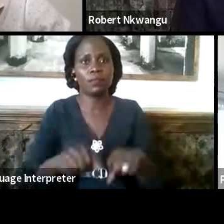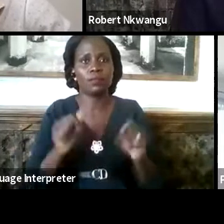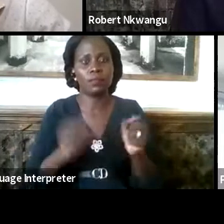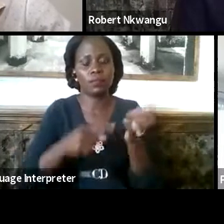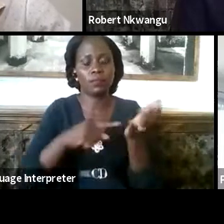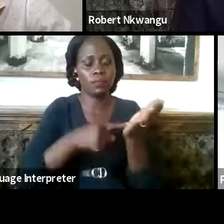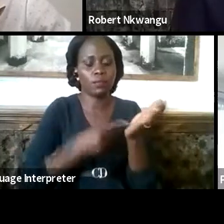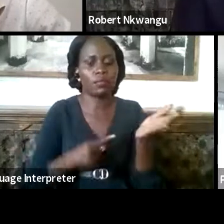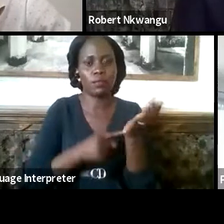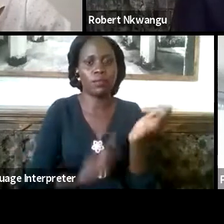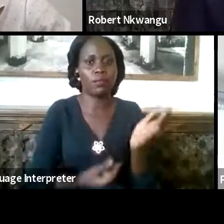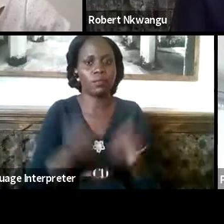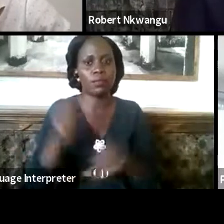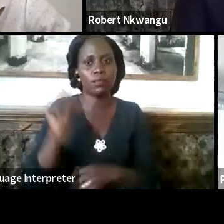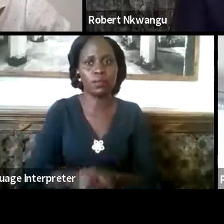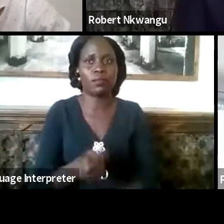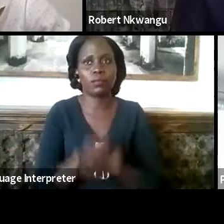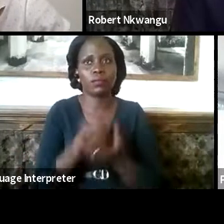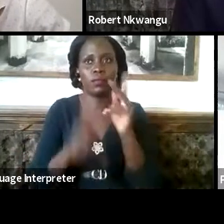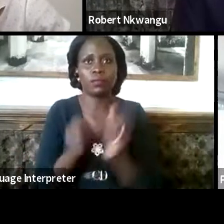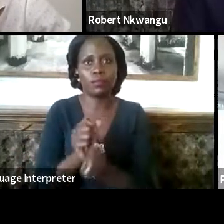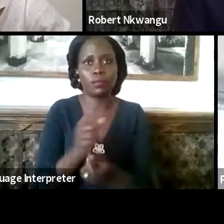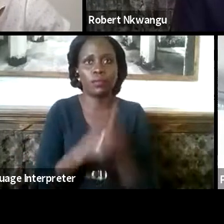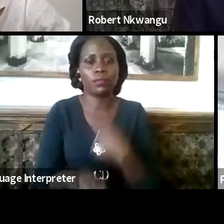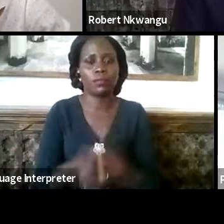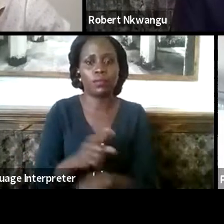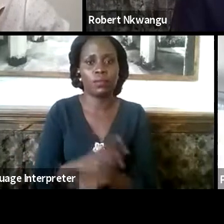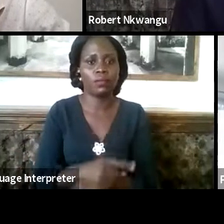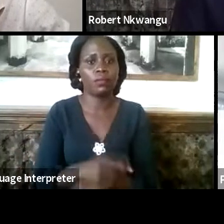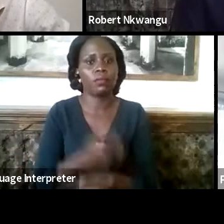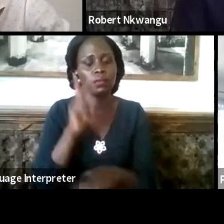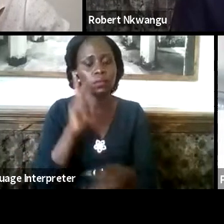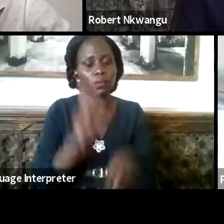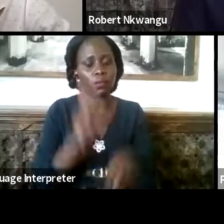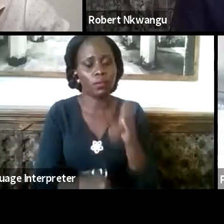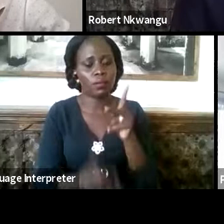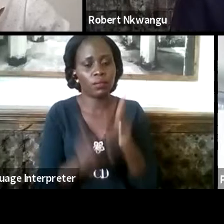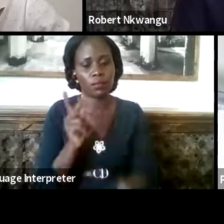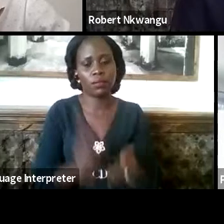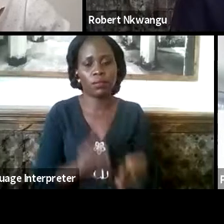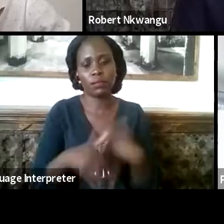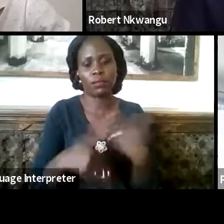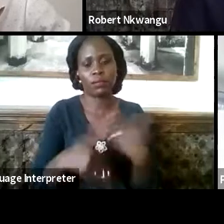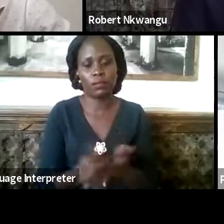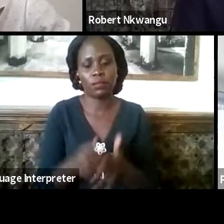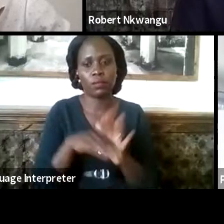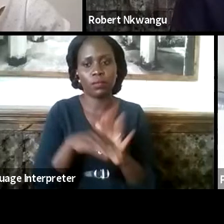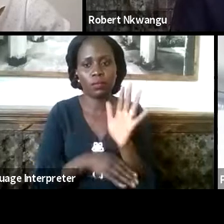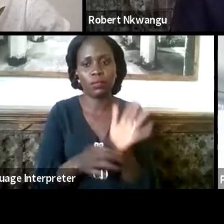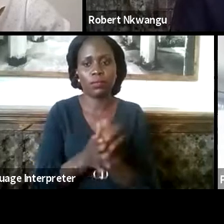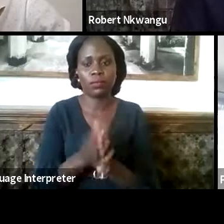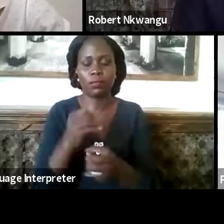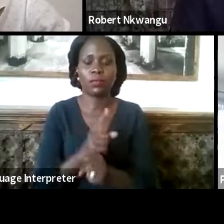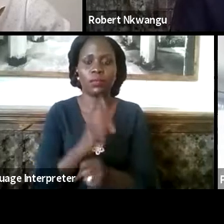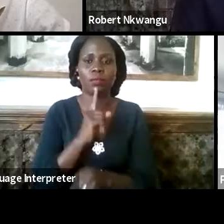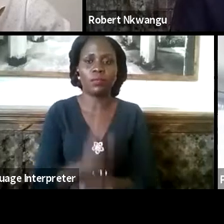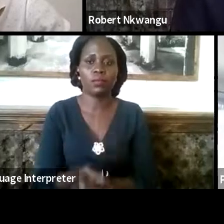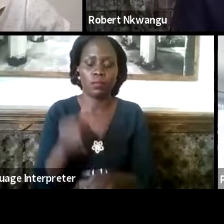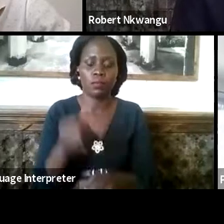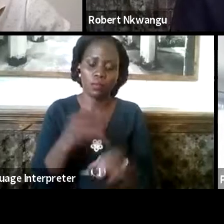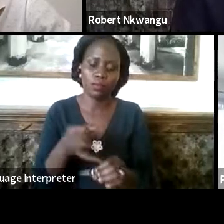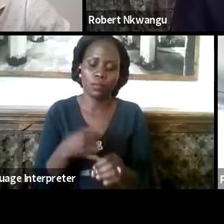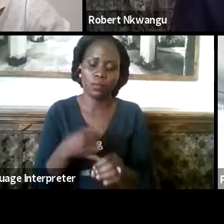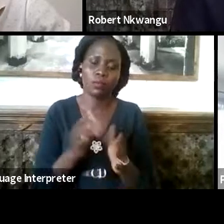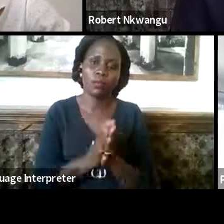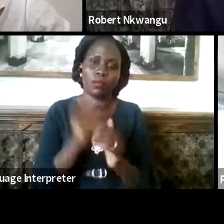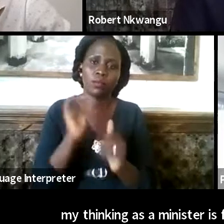with disabilities participate in all the programming and ensure that they are included. And maybe we shall achieve these SDGs